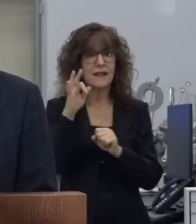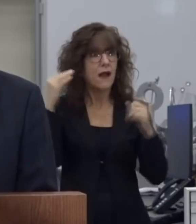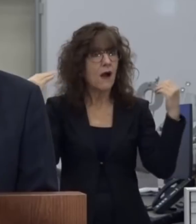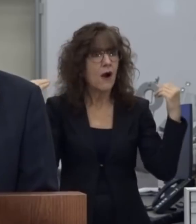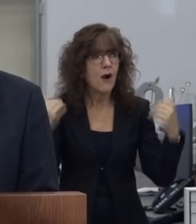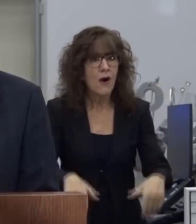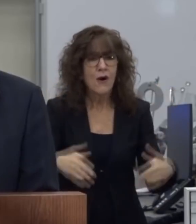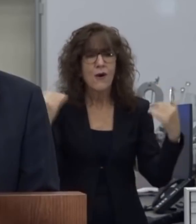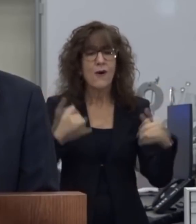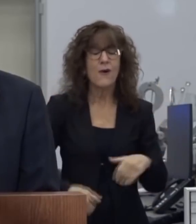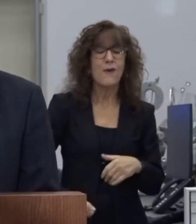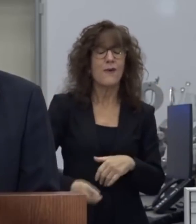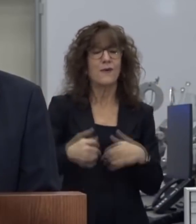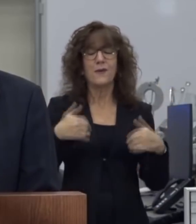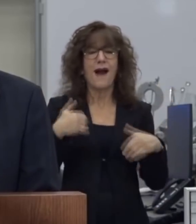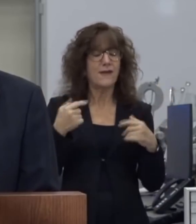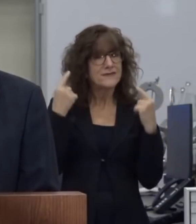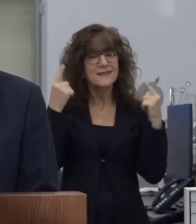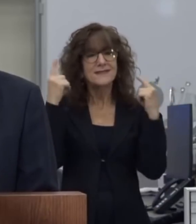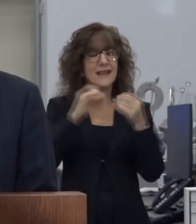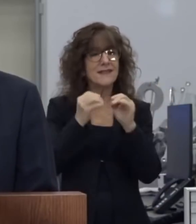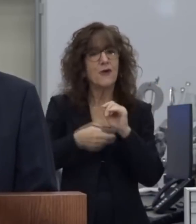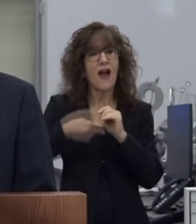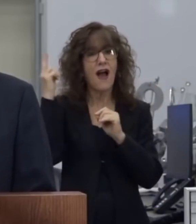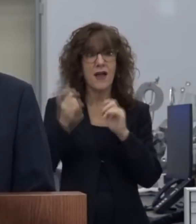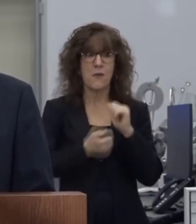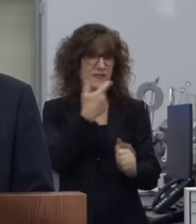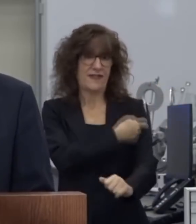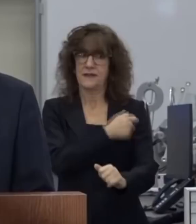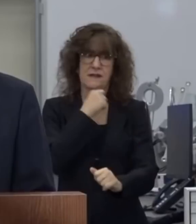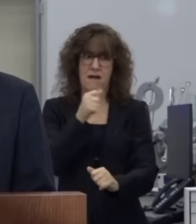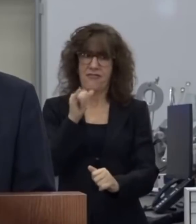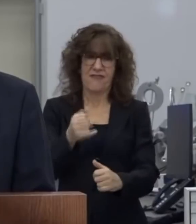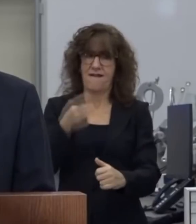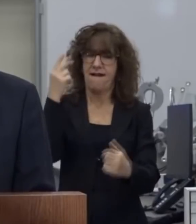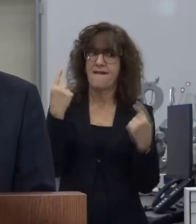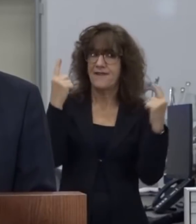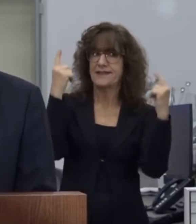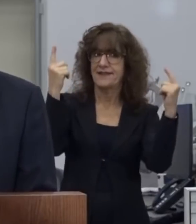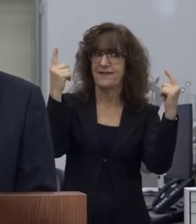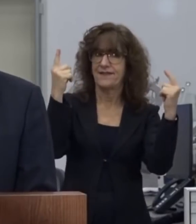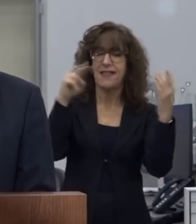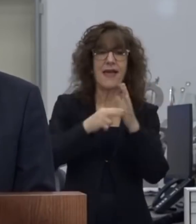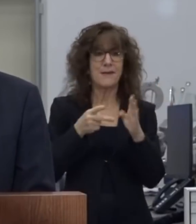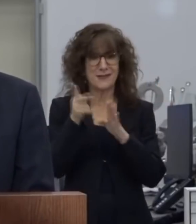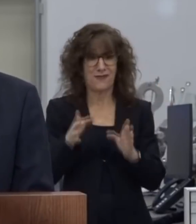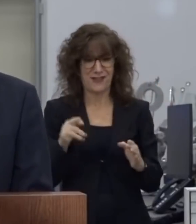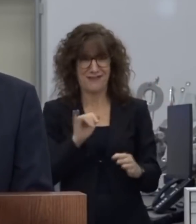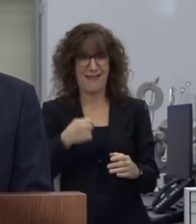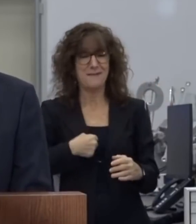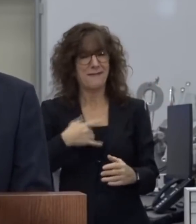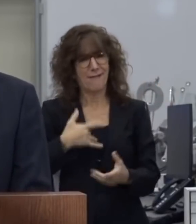a very strong and high rate. Most viral vaccines are not nearly that effective. That gives professionals like me a lot